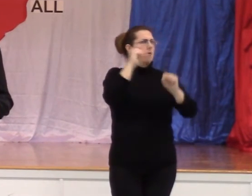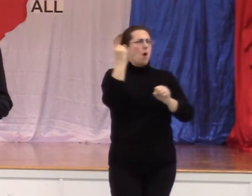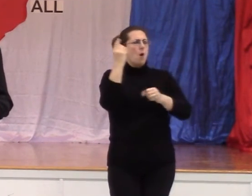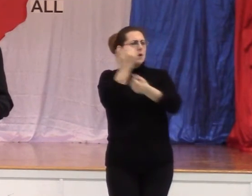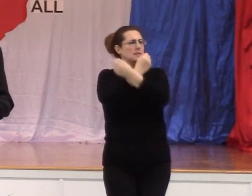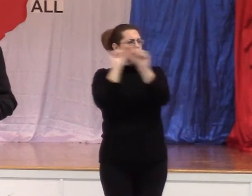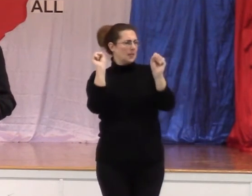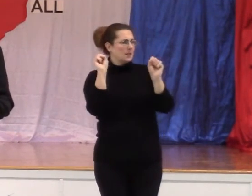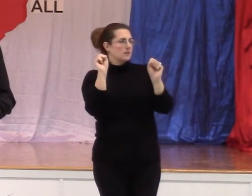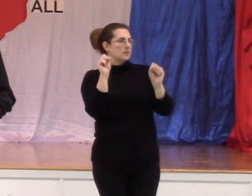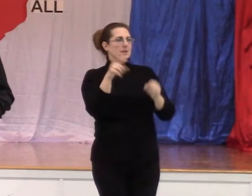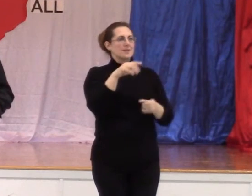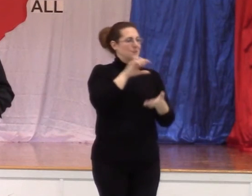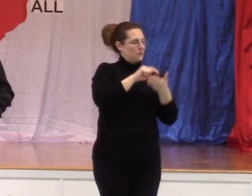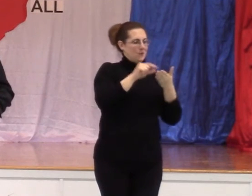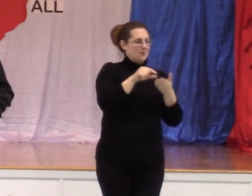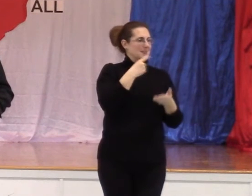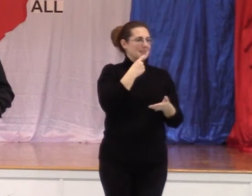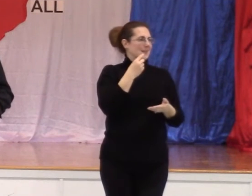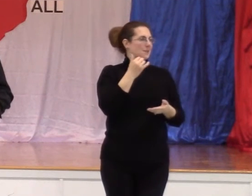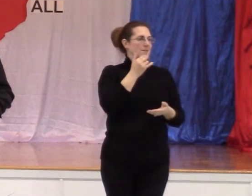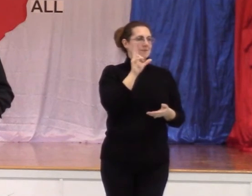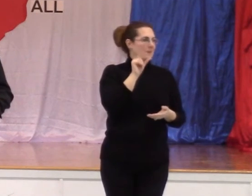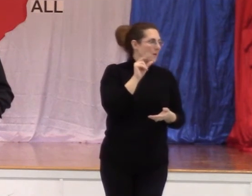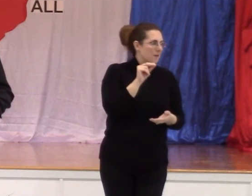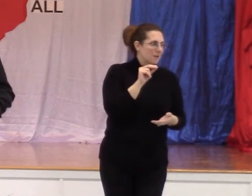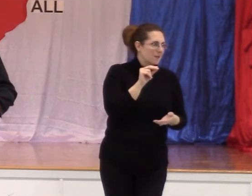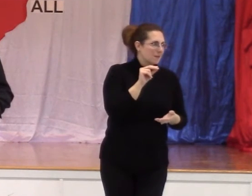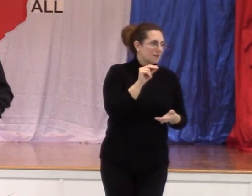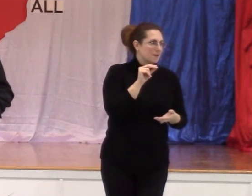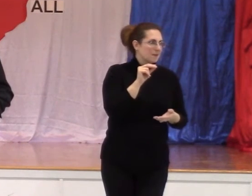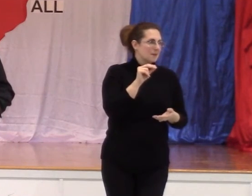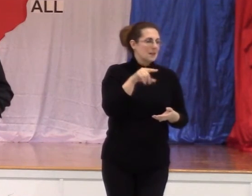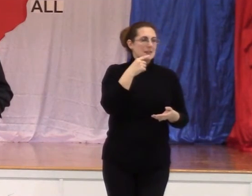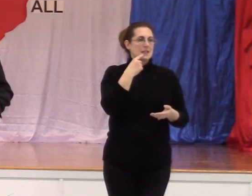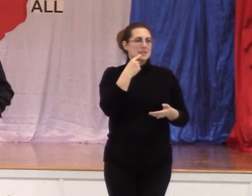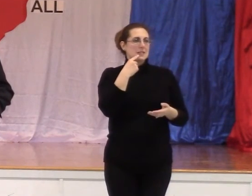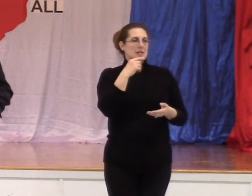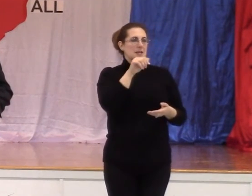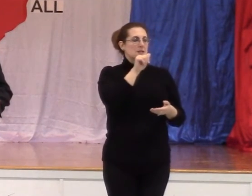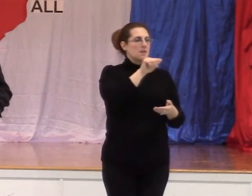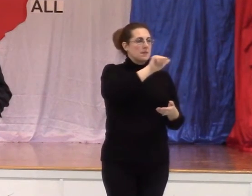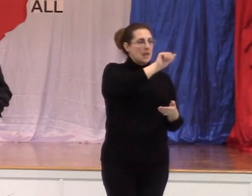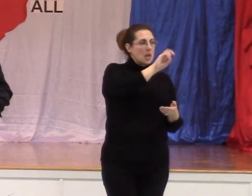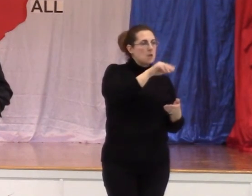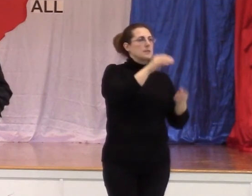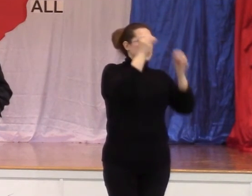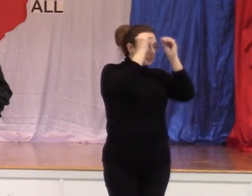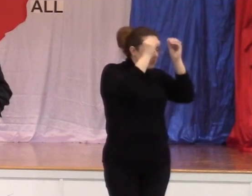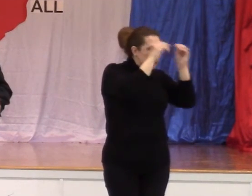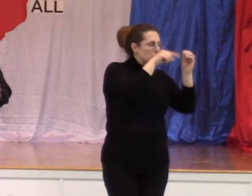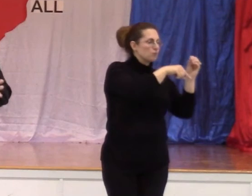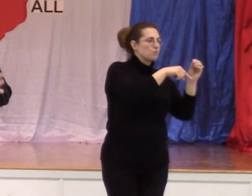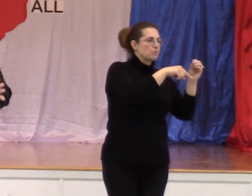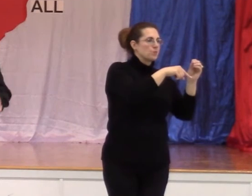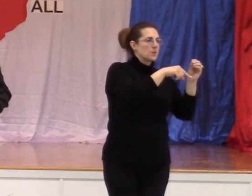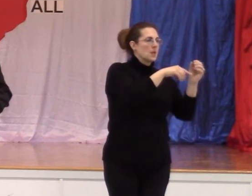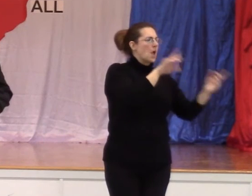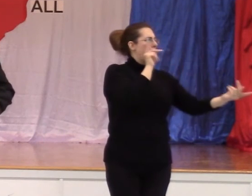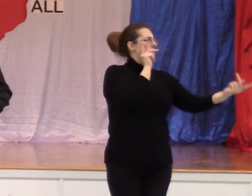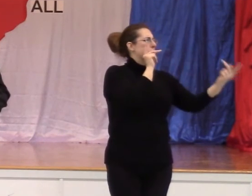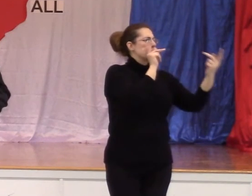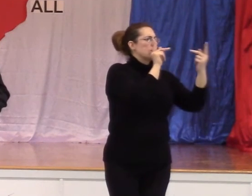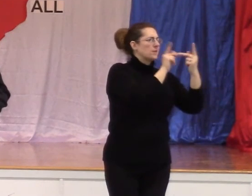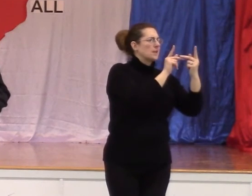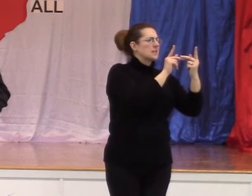which is not what the Scriptures teach. They also condemn in that one the Anabaptists for teaching that perfection can